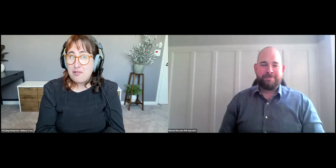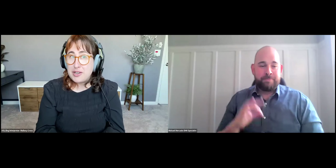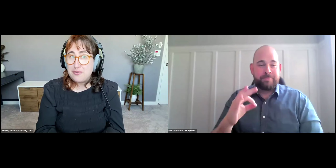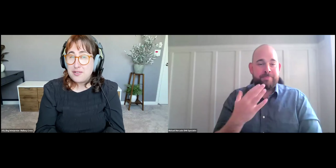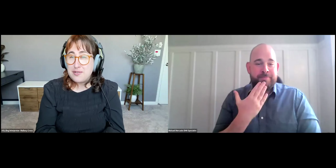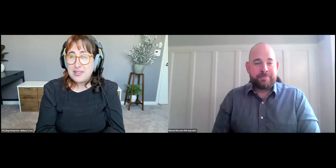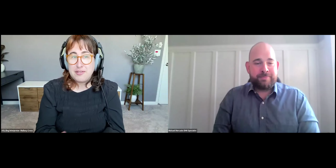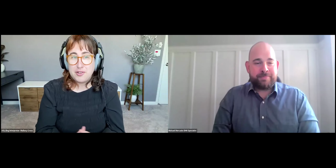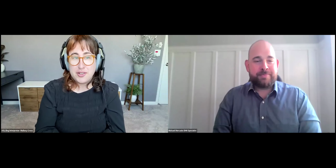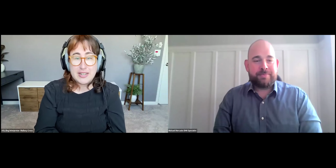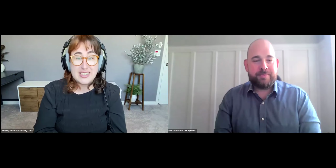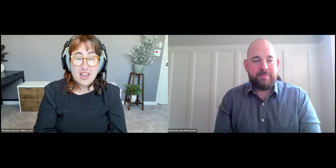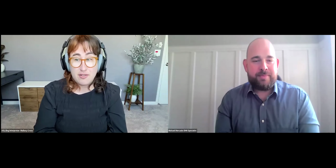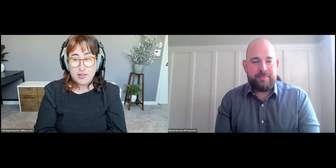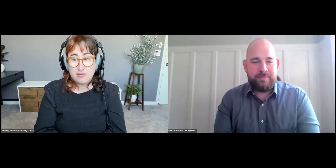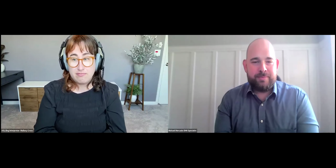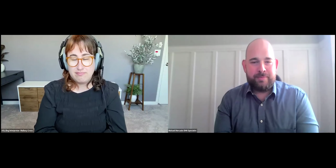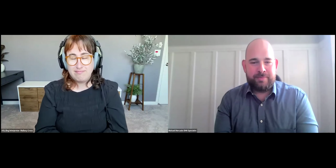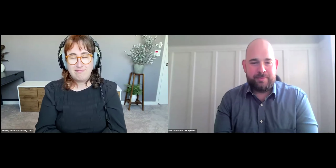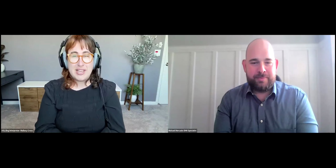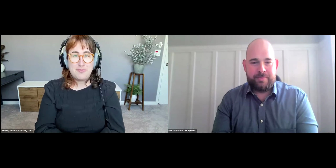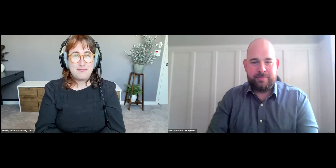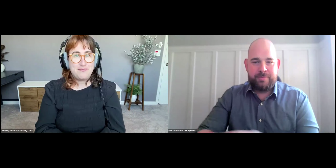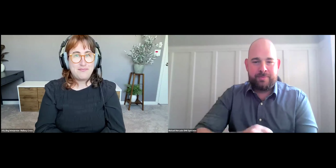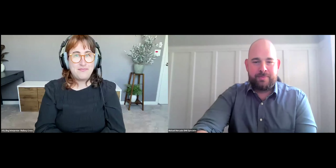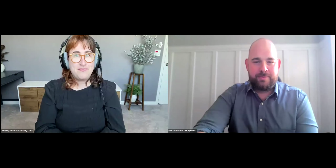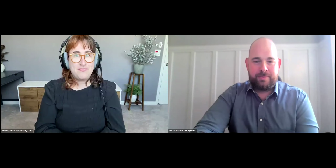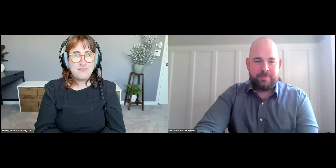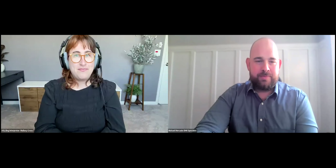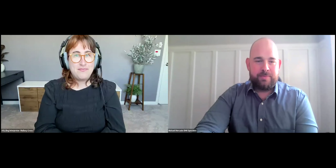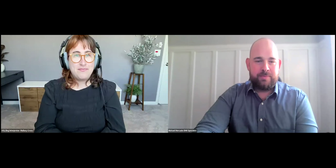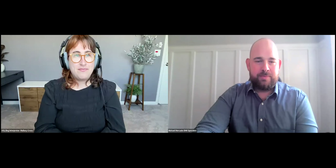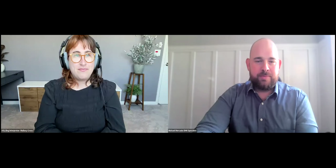see that might be some new information for you that deaf culture is not universal. Thank you.